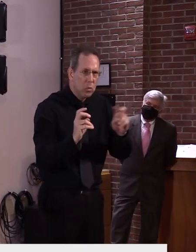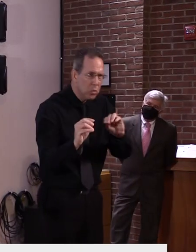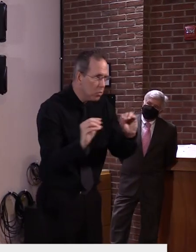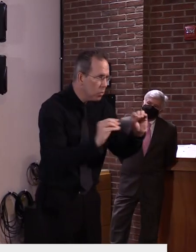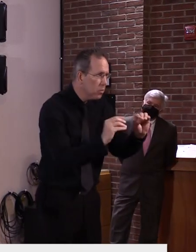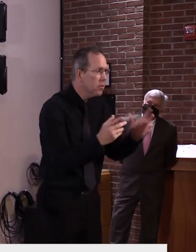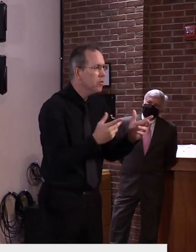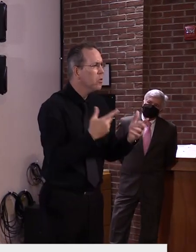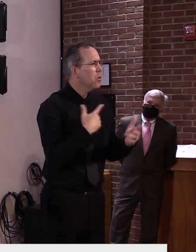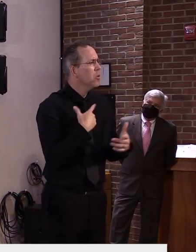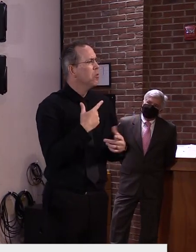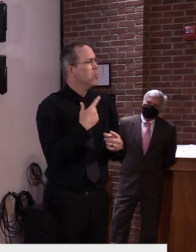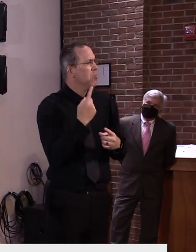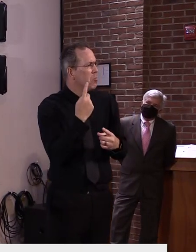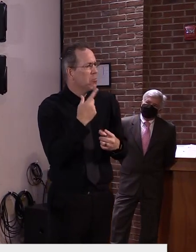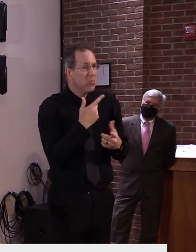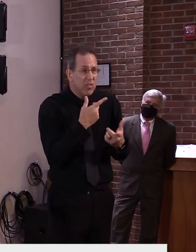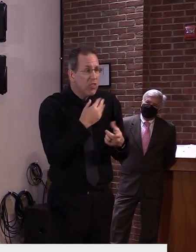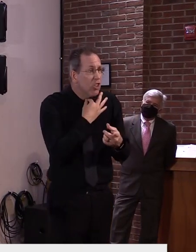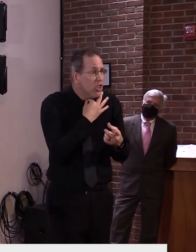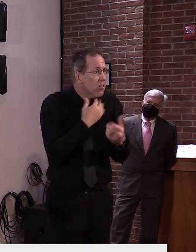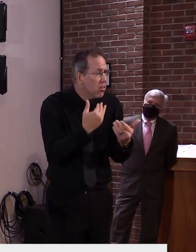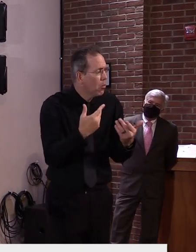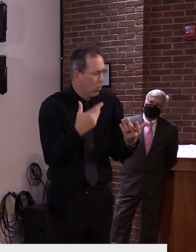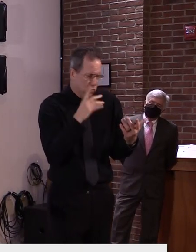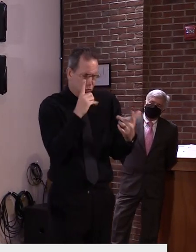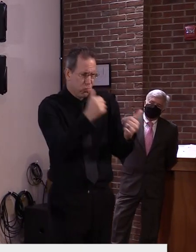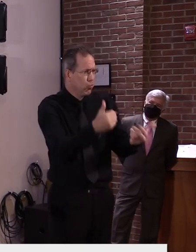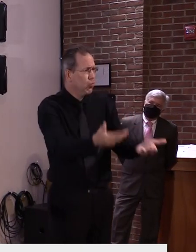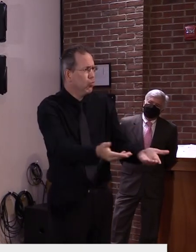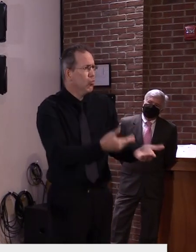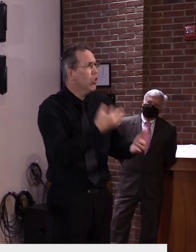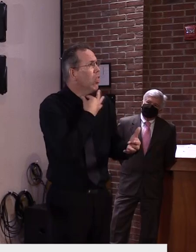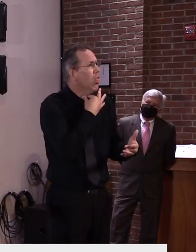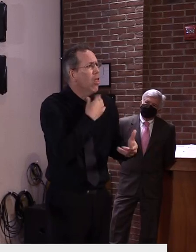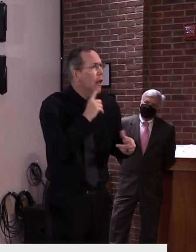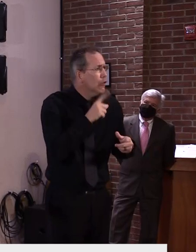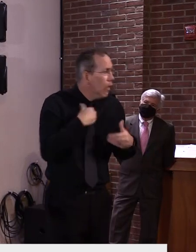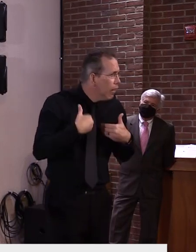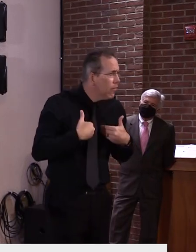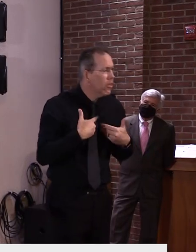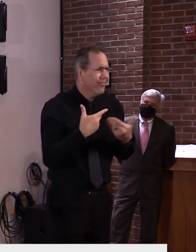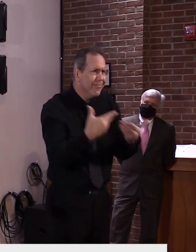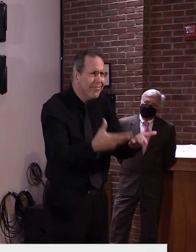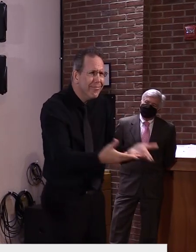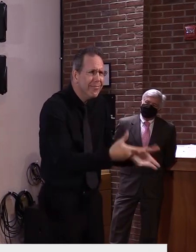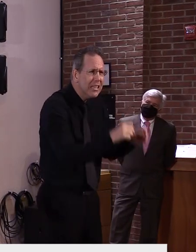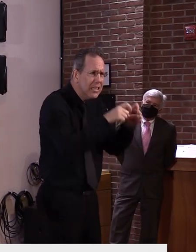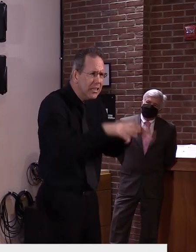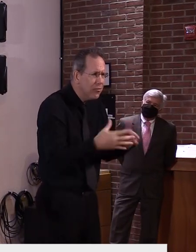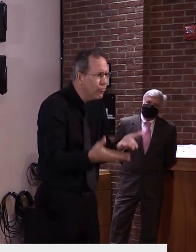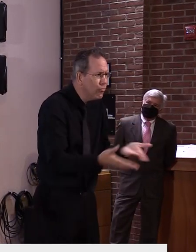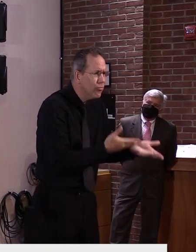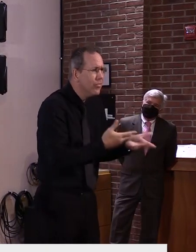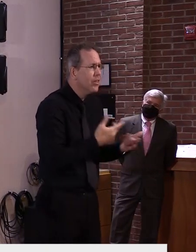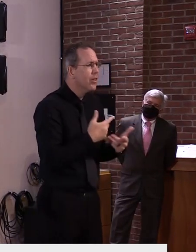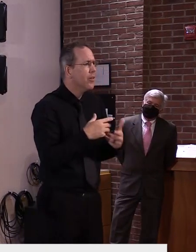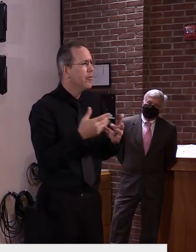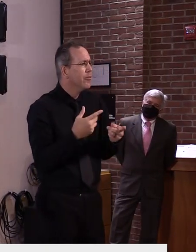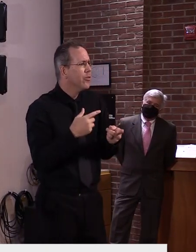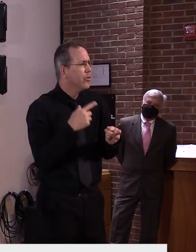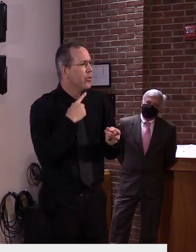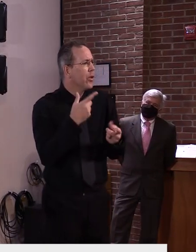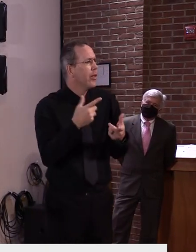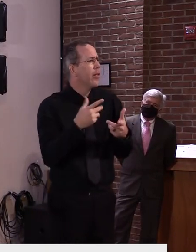fact, we're testing a lot of asymptomatic people because they must be tested. They might work in a sector that deals with vulnerable